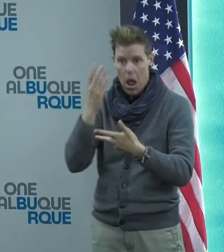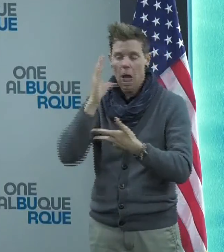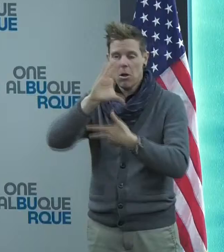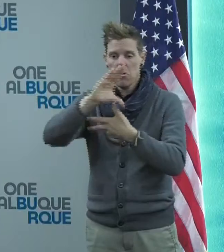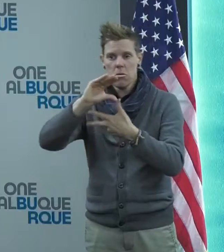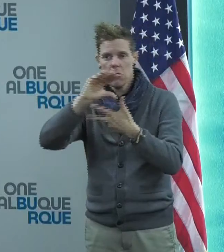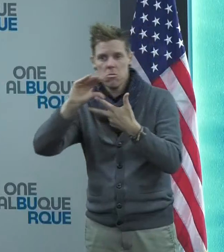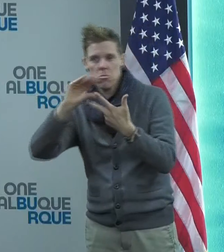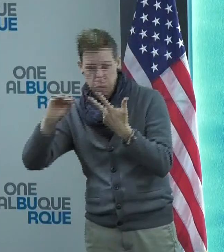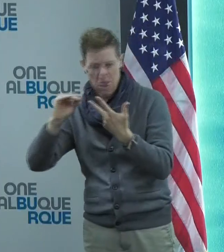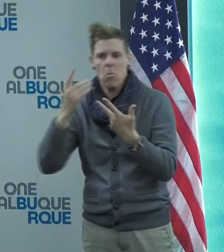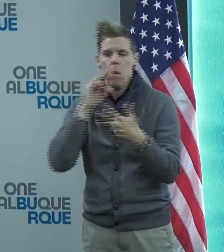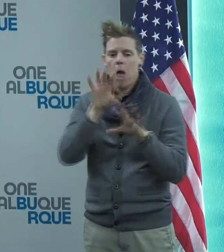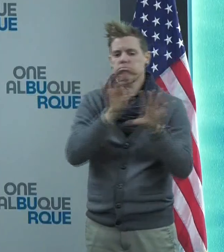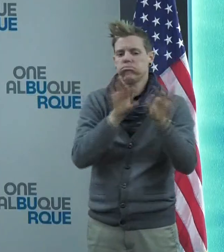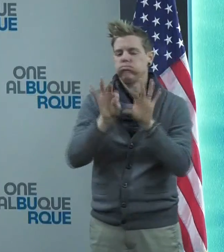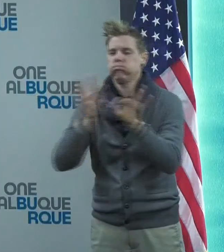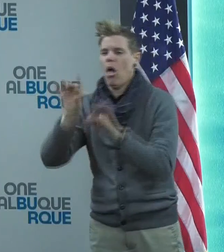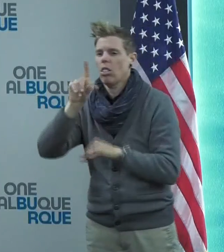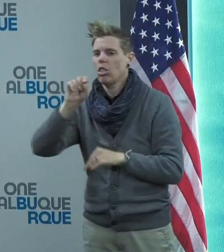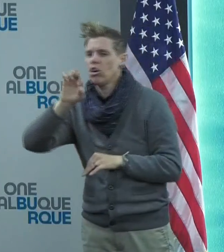out information on that at